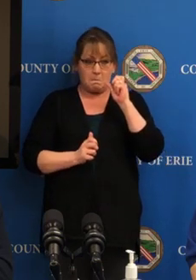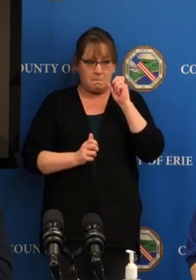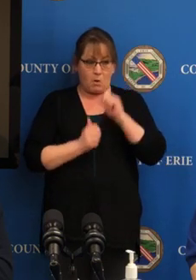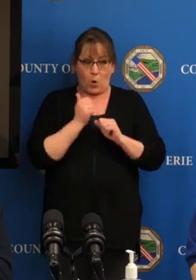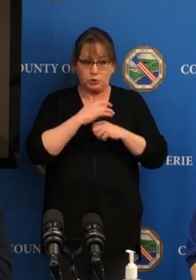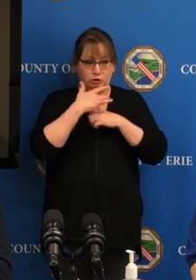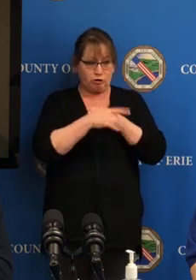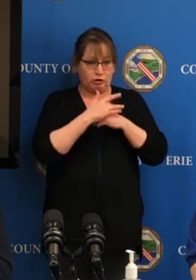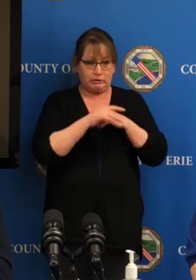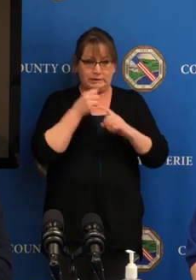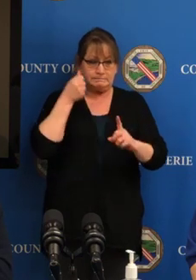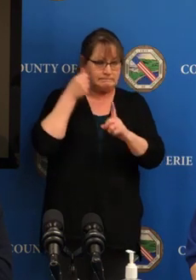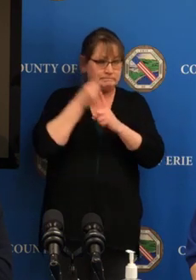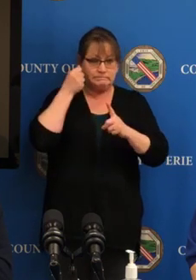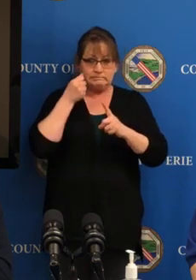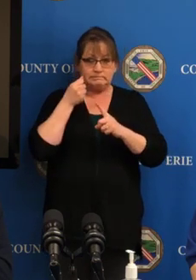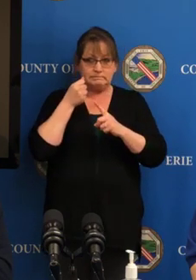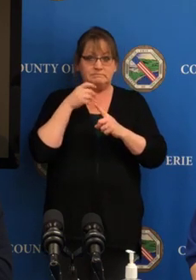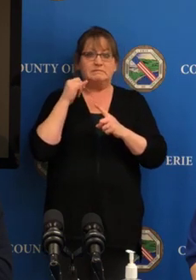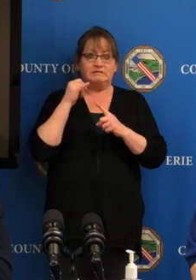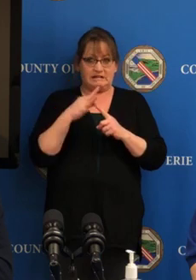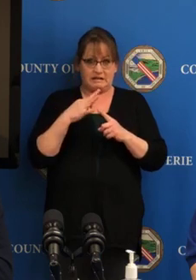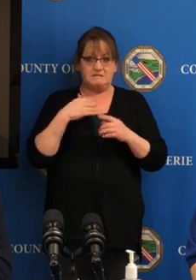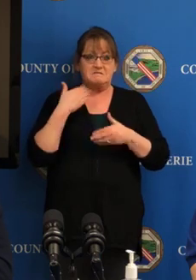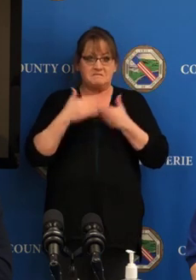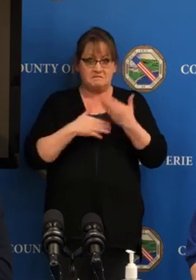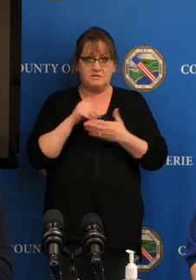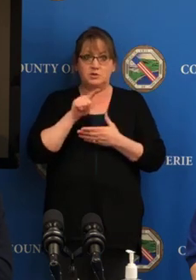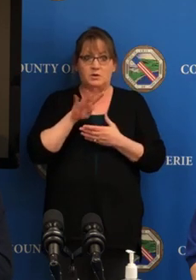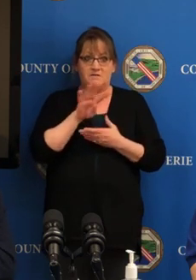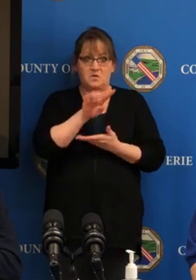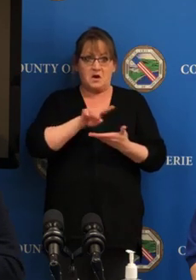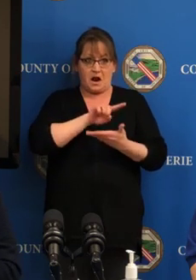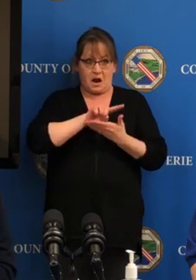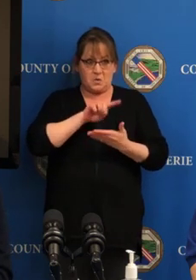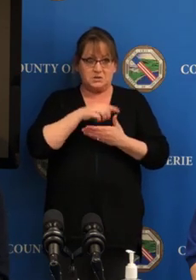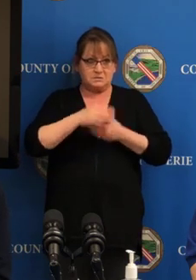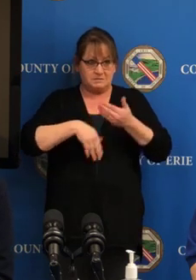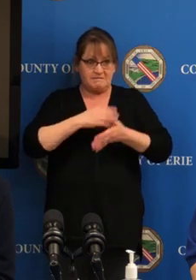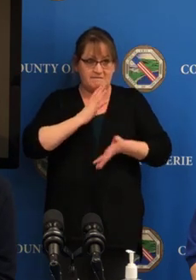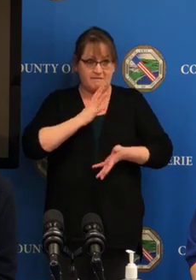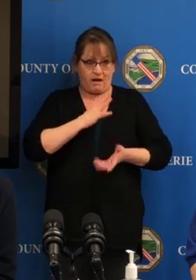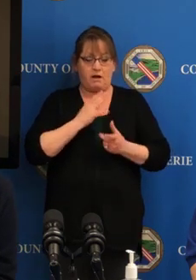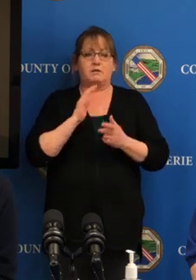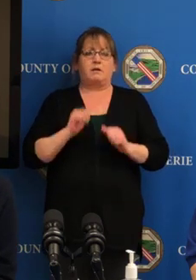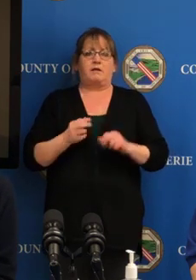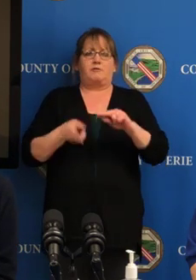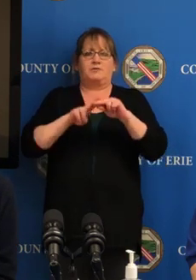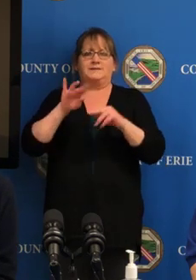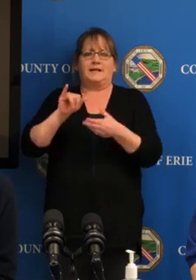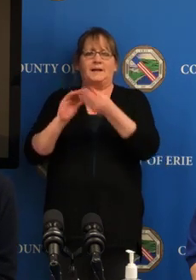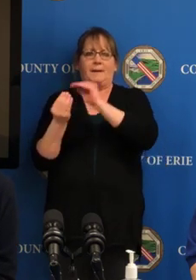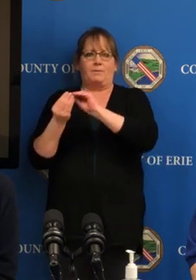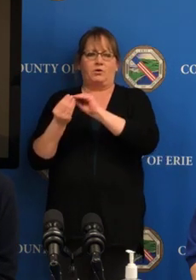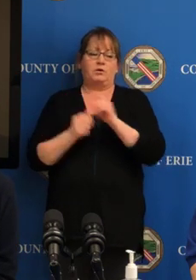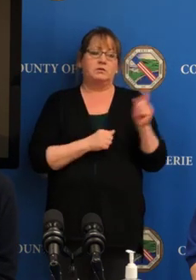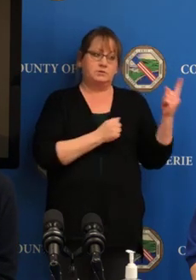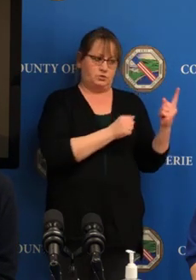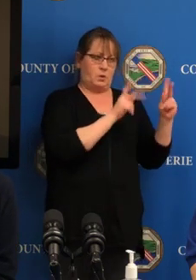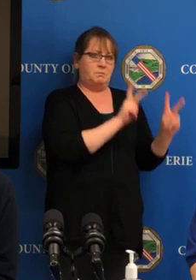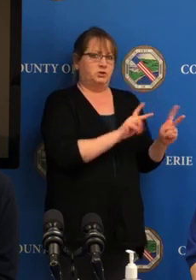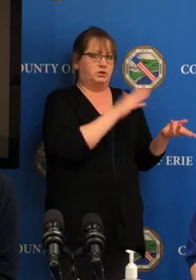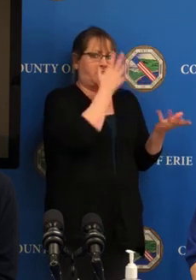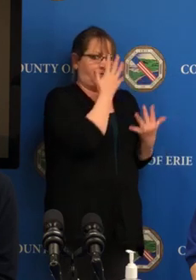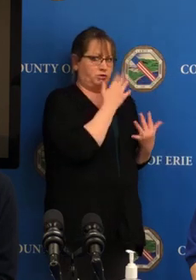have COVID-19 get through the next 24 hours okay, we'll be able to increase that number again. So one person, unfortunately, has died, but 4